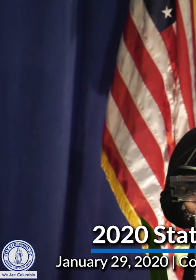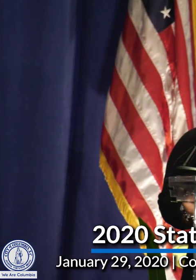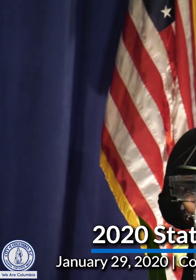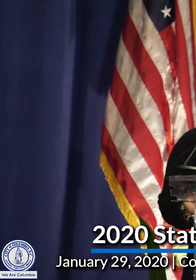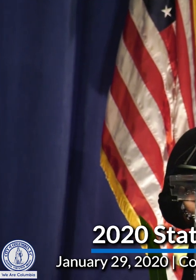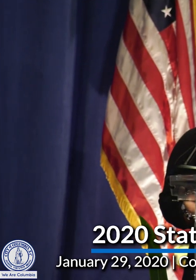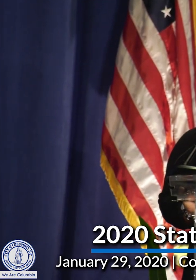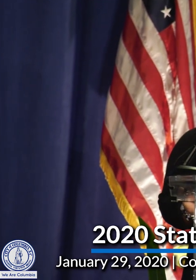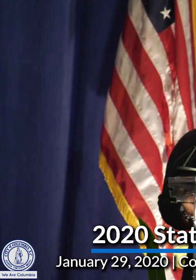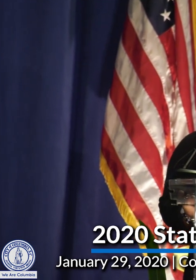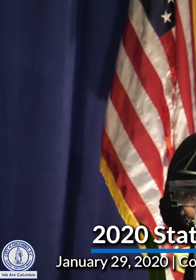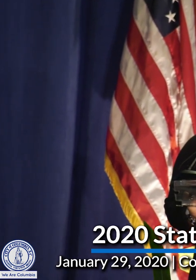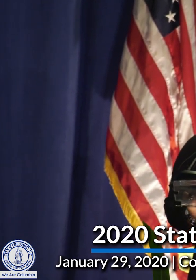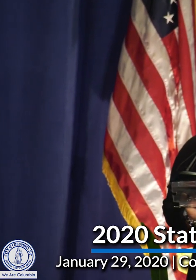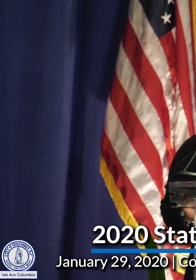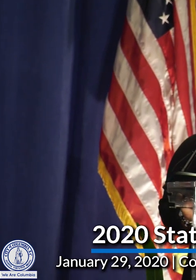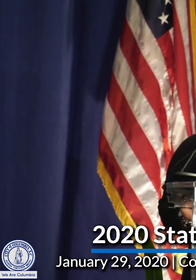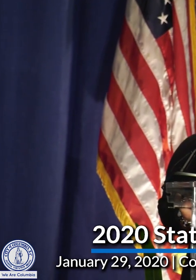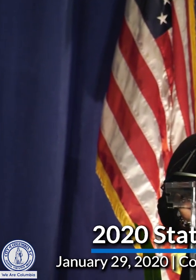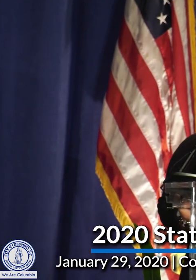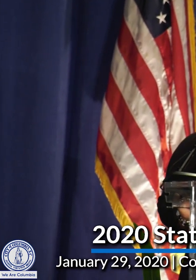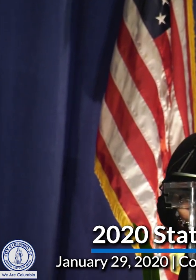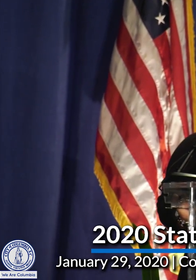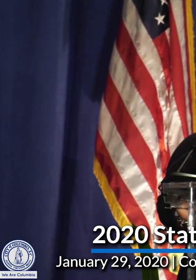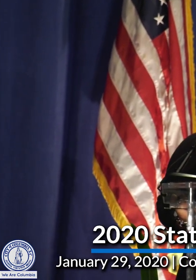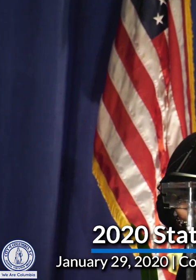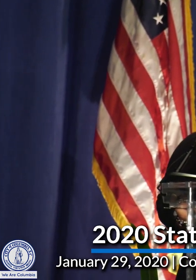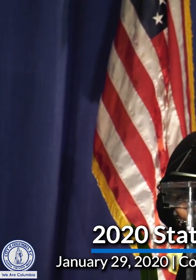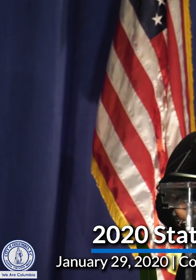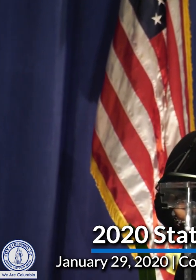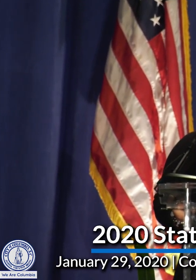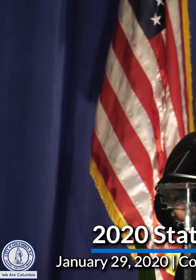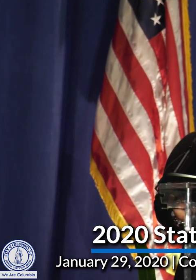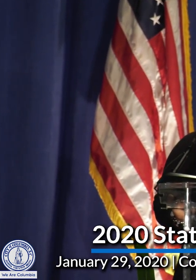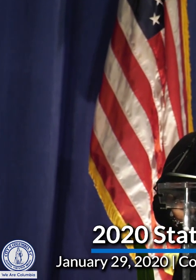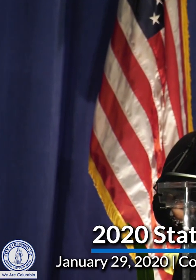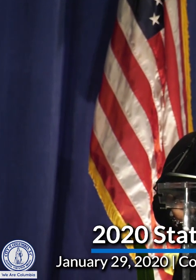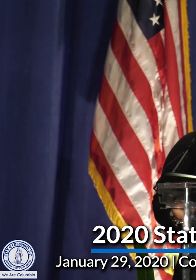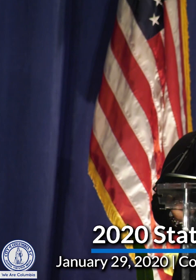At this time, we would ask you to please find your seats.